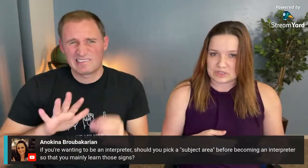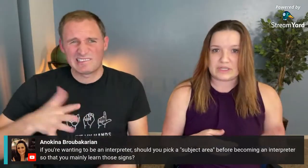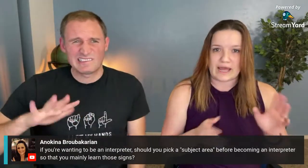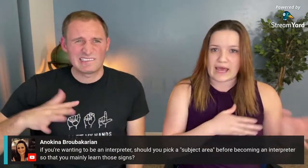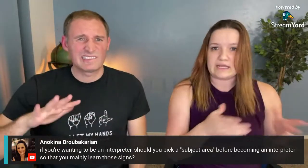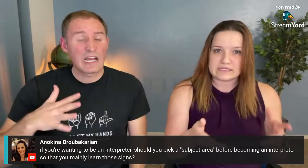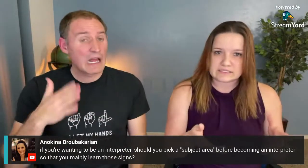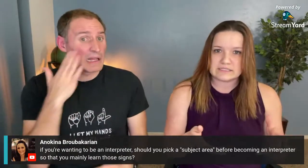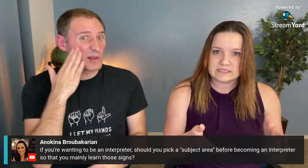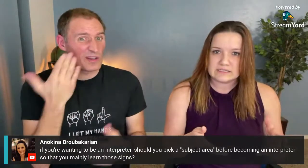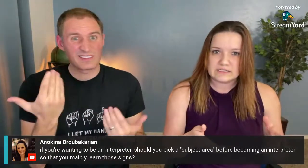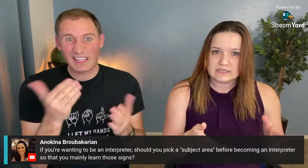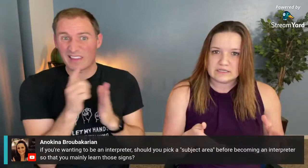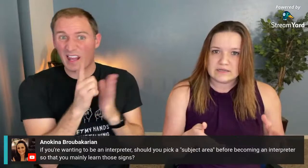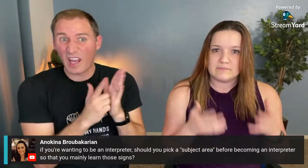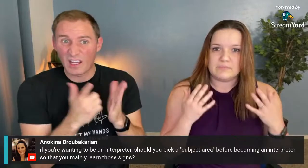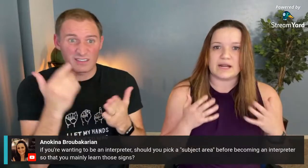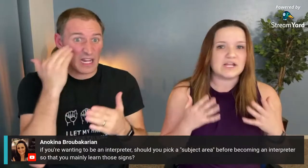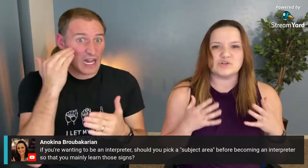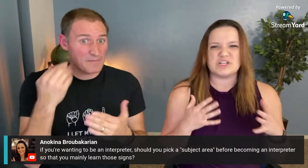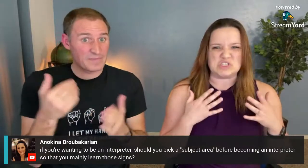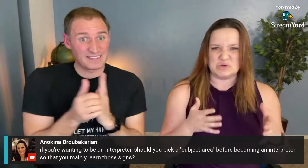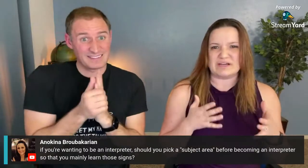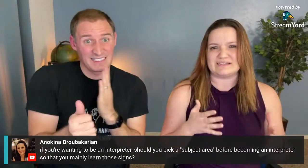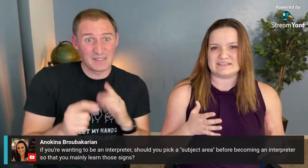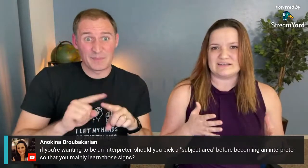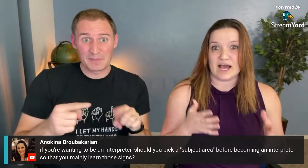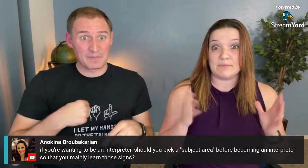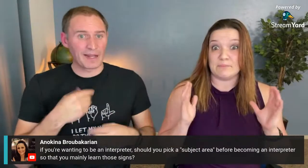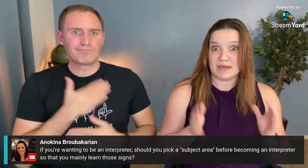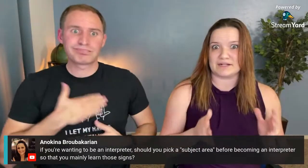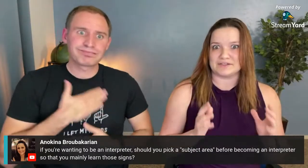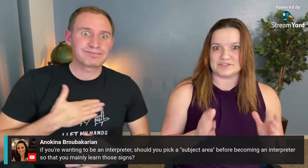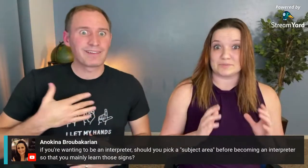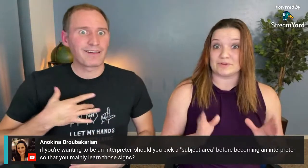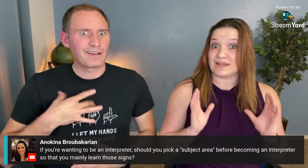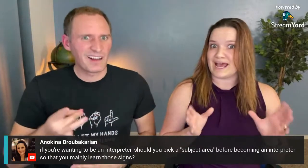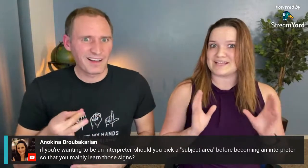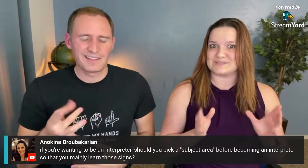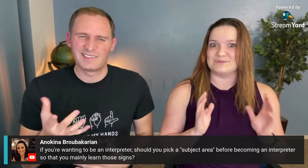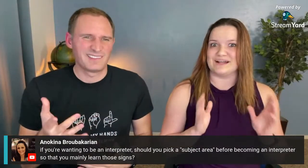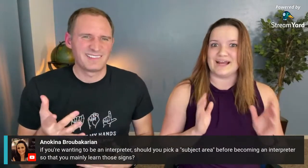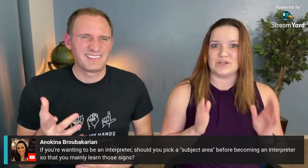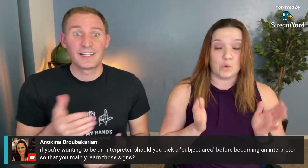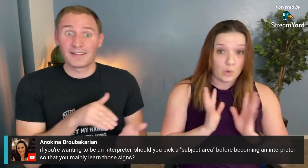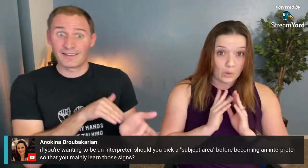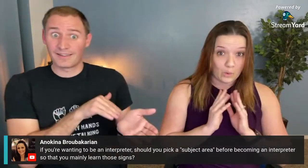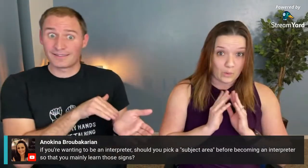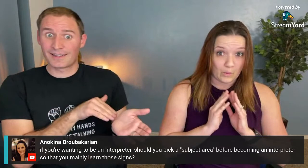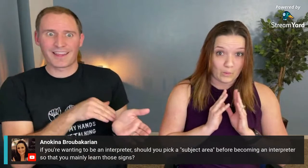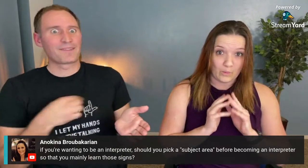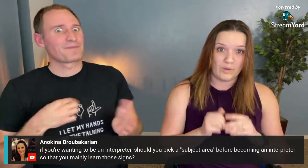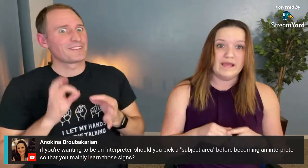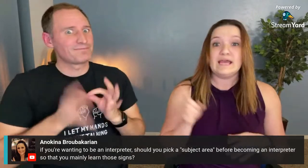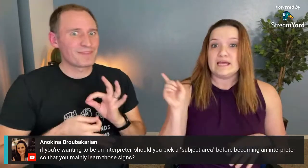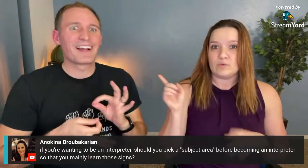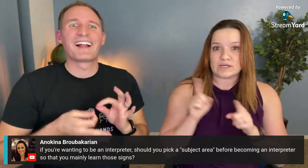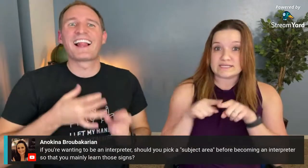good at it, but I don't enjoy it. I'm a medical interpreter. That's what I do. Where he's